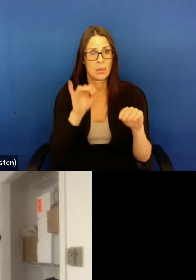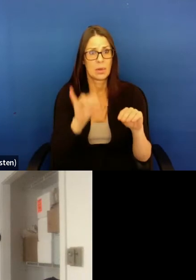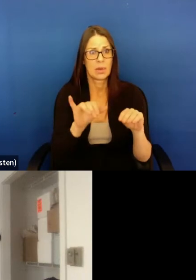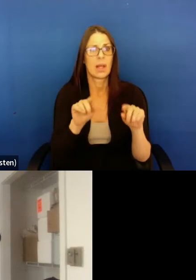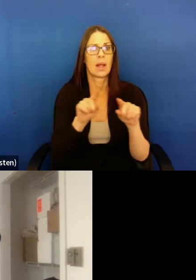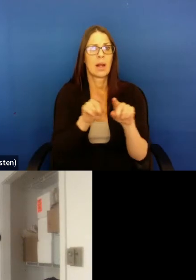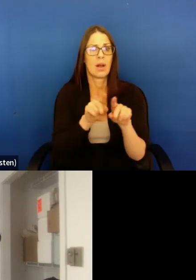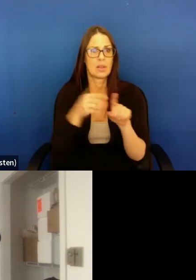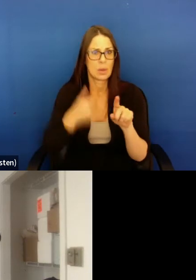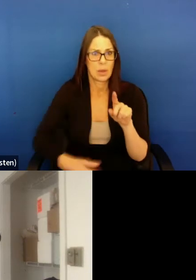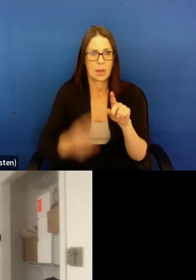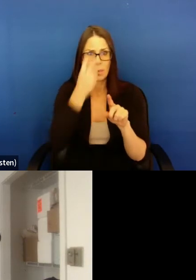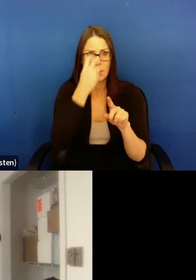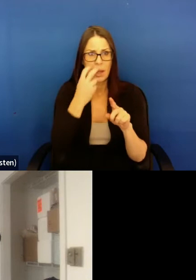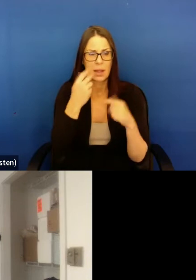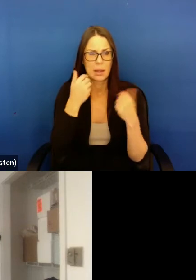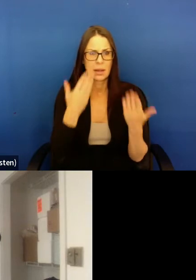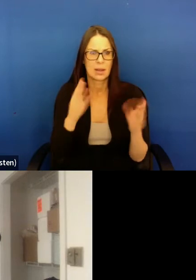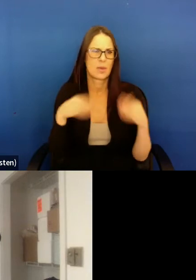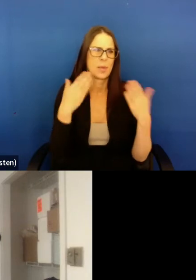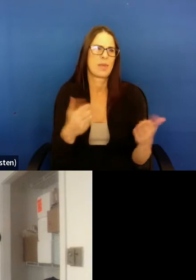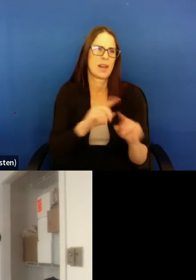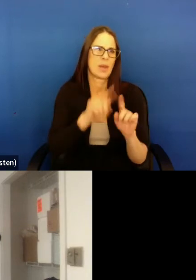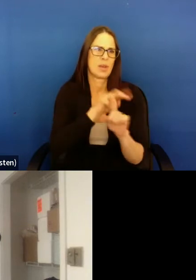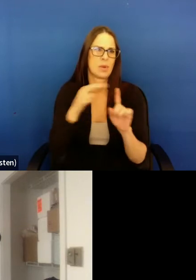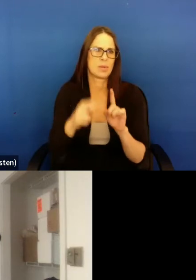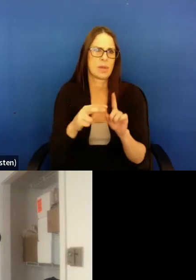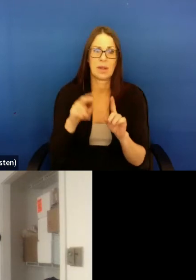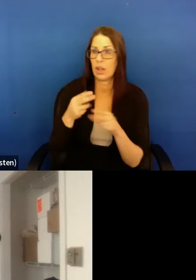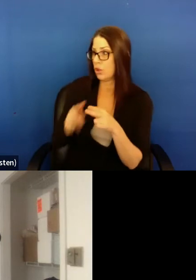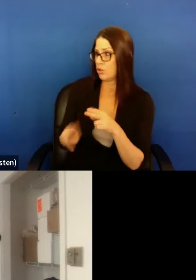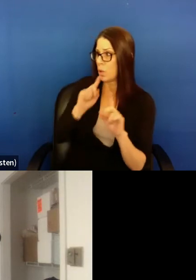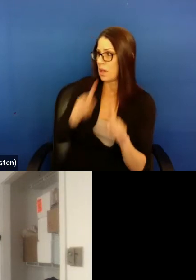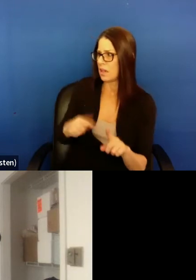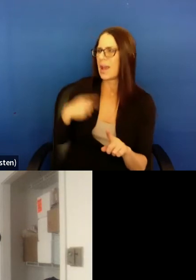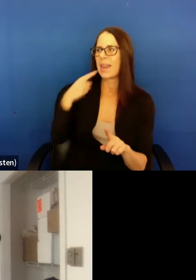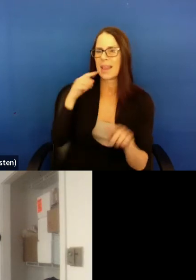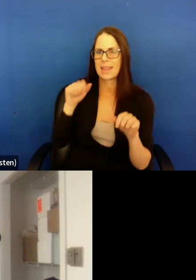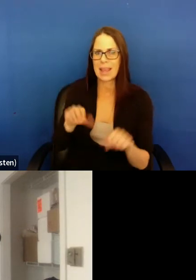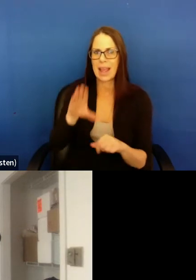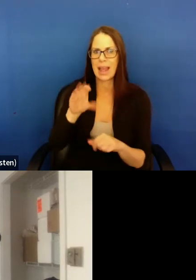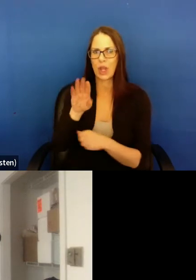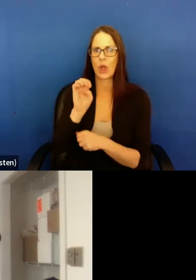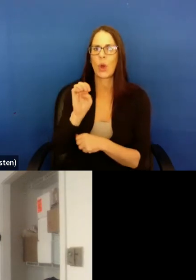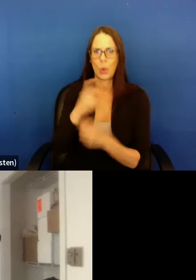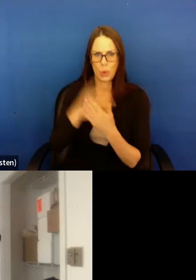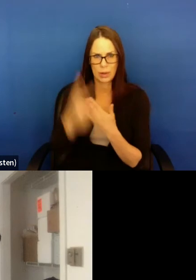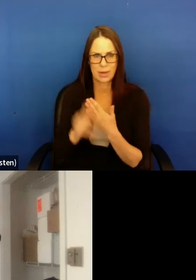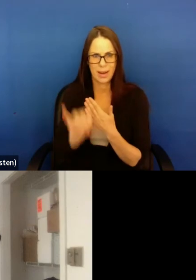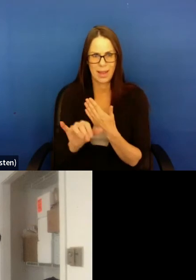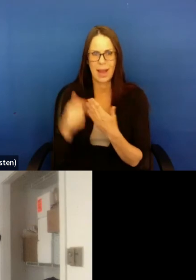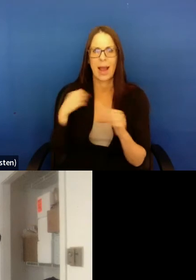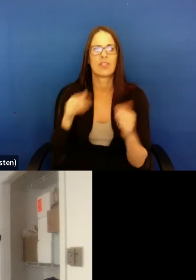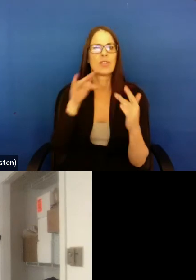know to give perspective. Short answer is I think they can code that. So I think that's a matter of me, again, reaching out